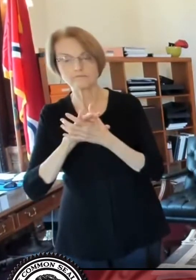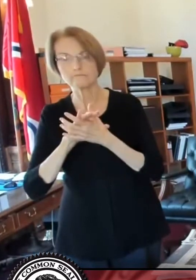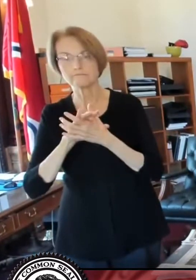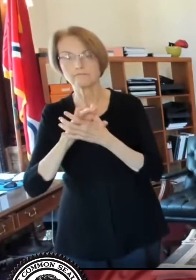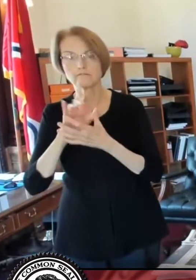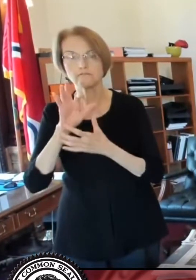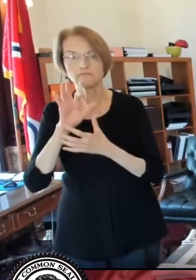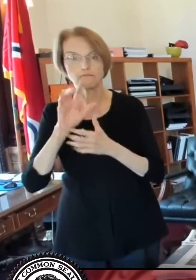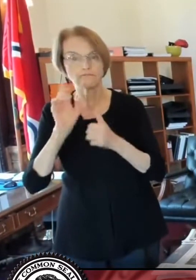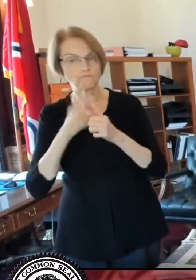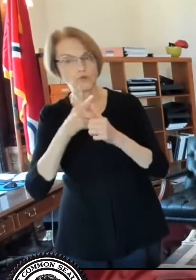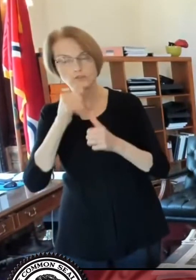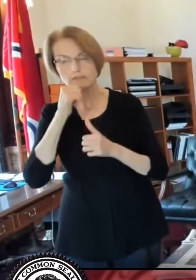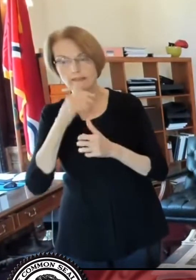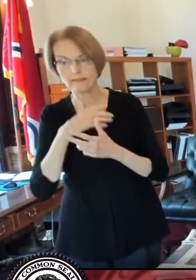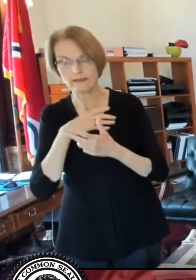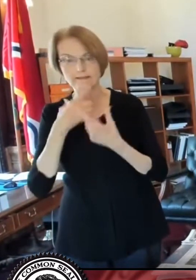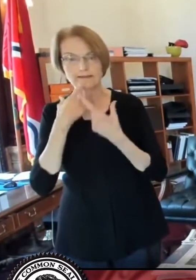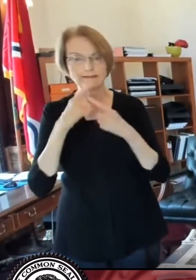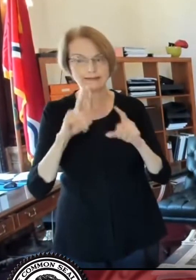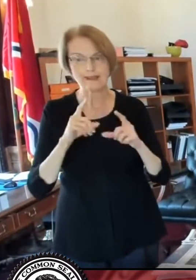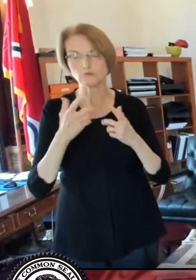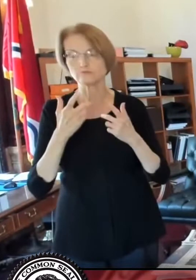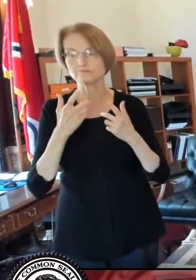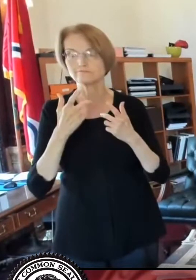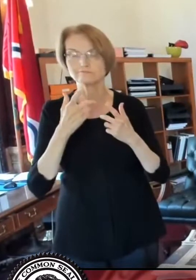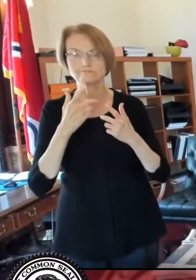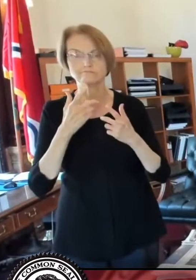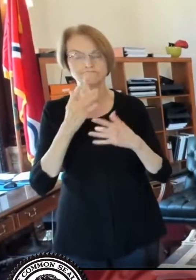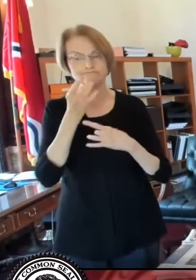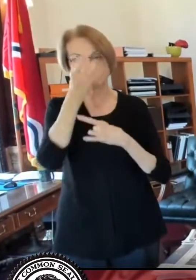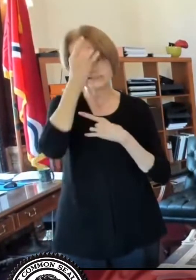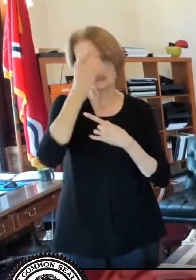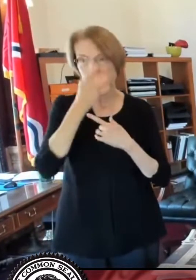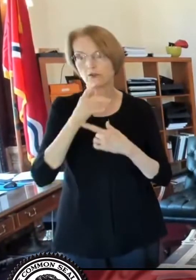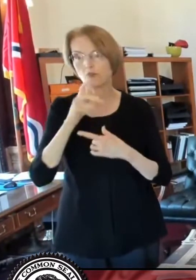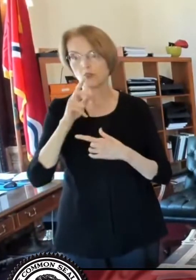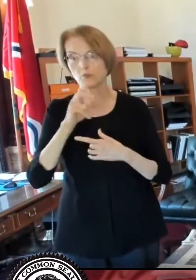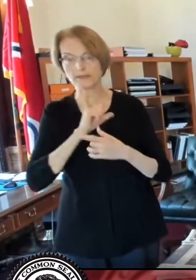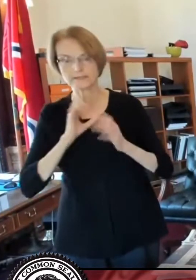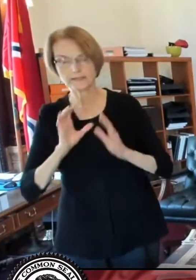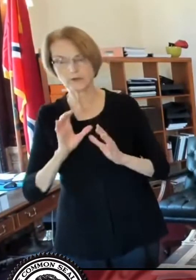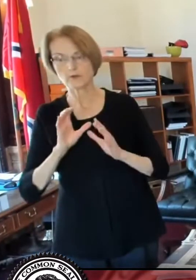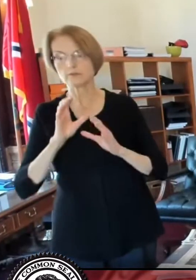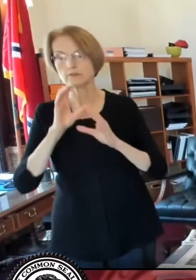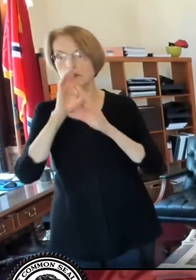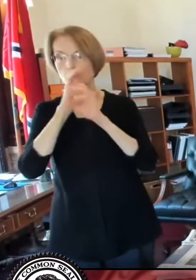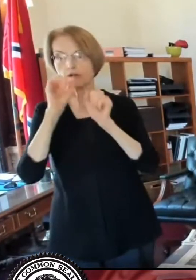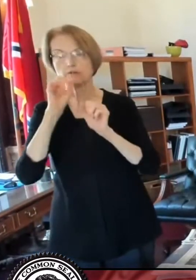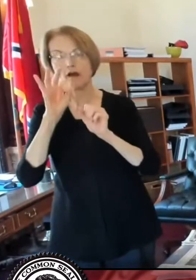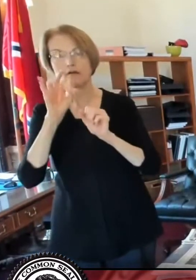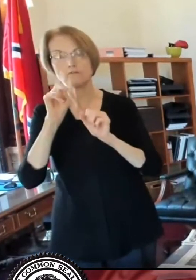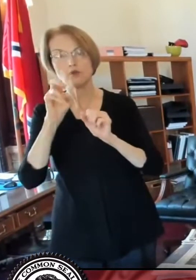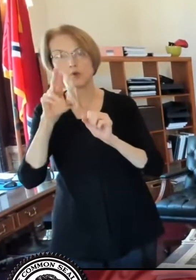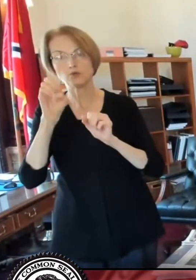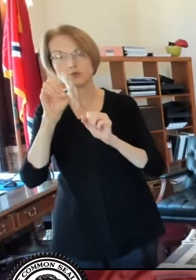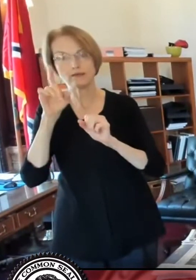announcing that they have COVID, and 3 senators and the President of Notre Dame and press secretary and a number of people.